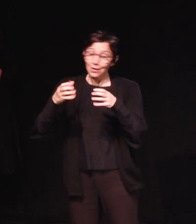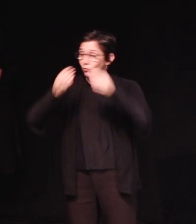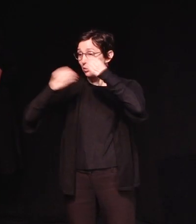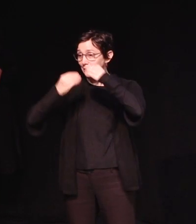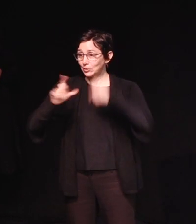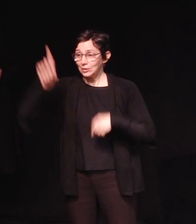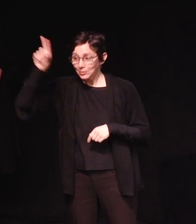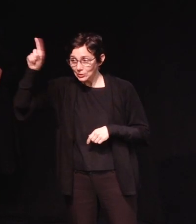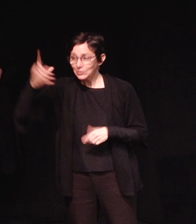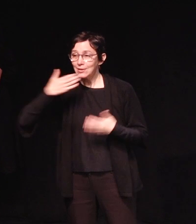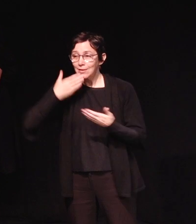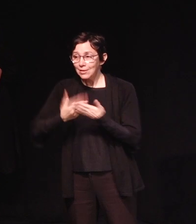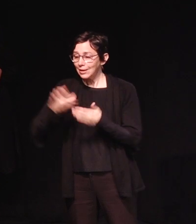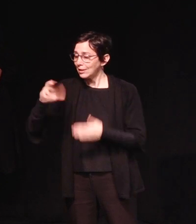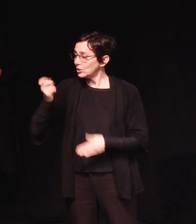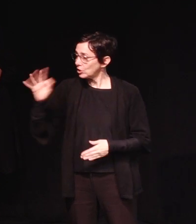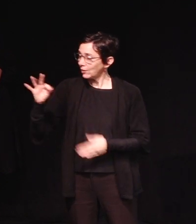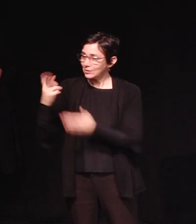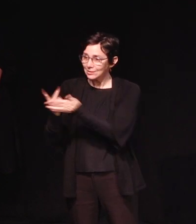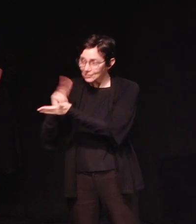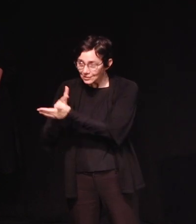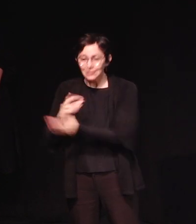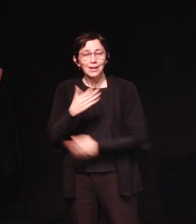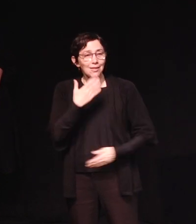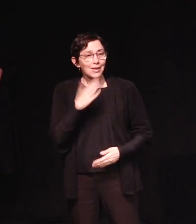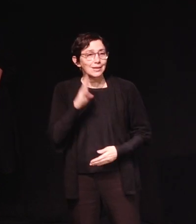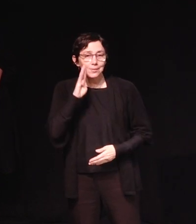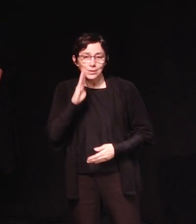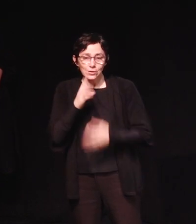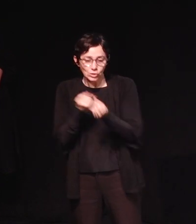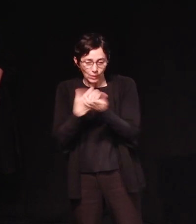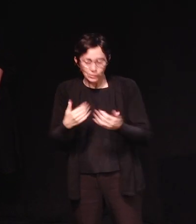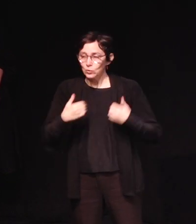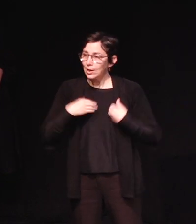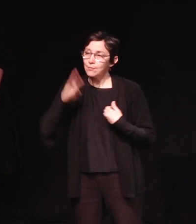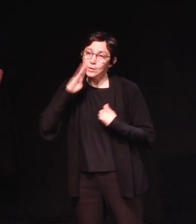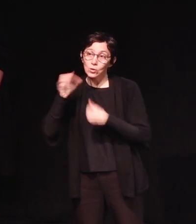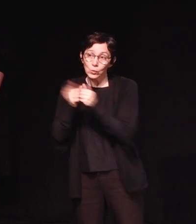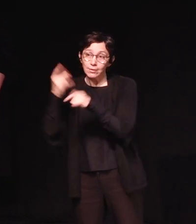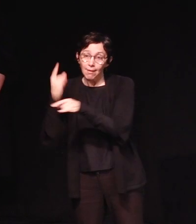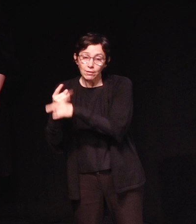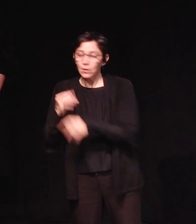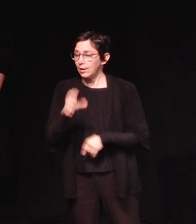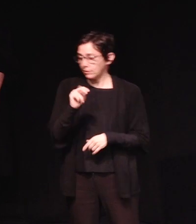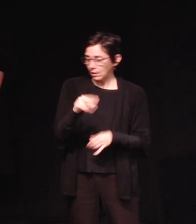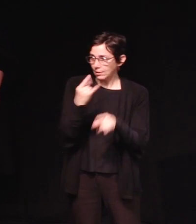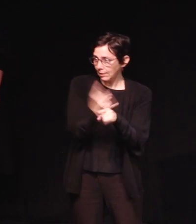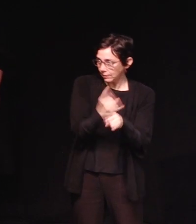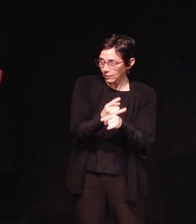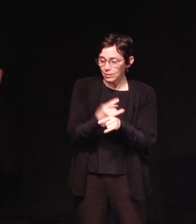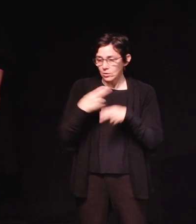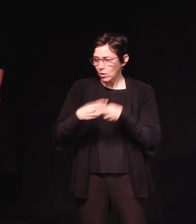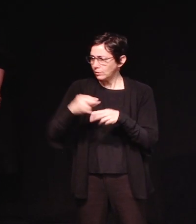upstairs, thanks to Chef's Kitchen. I want to thank our beer sponsor. There's non-alcoholic beer, too. It's Industrial Arts Brewing, a New York